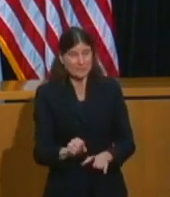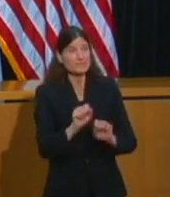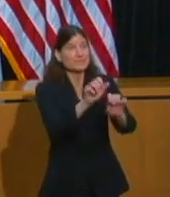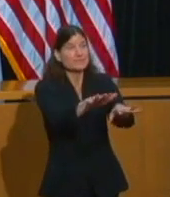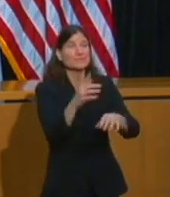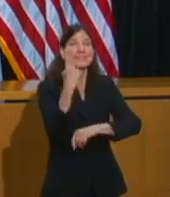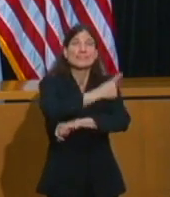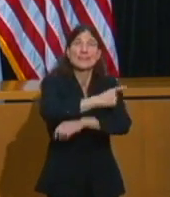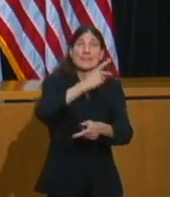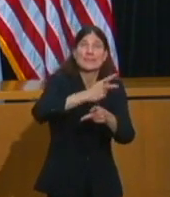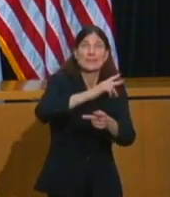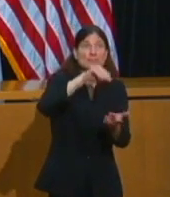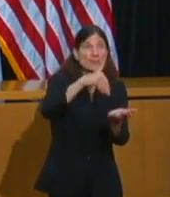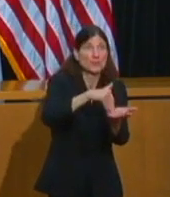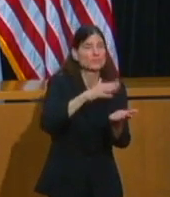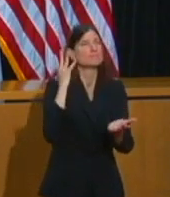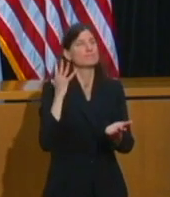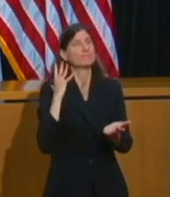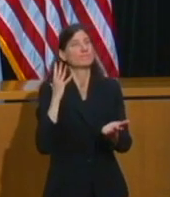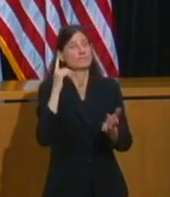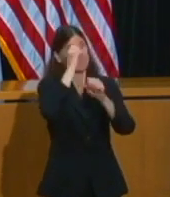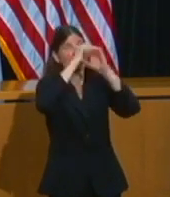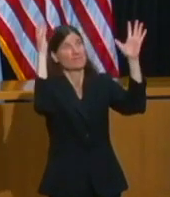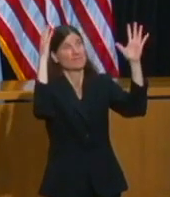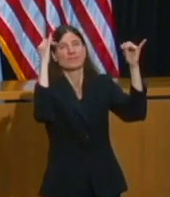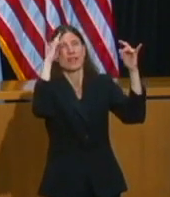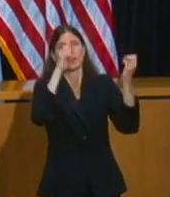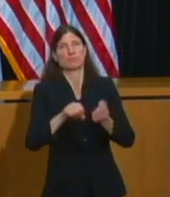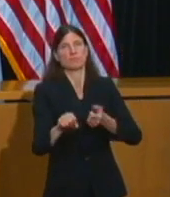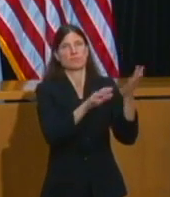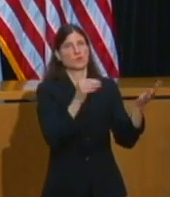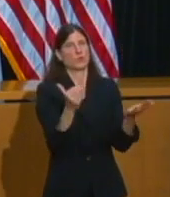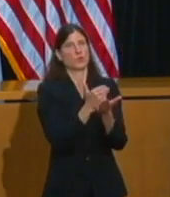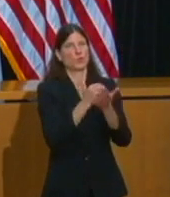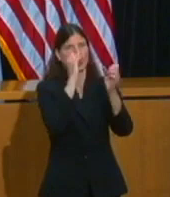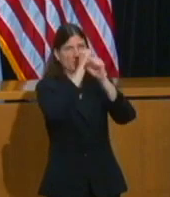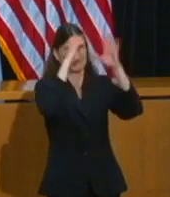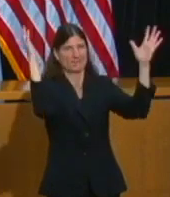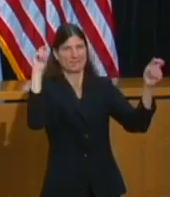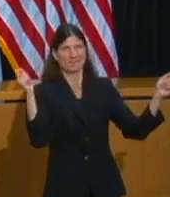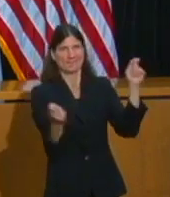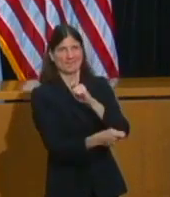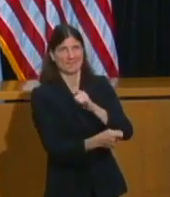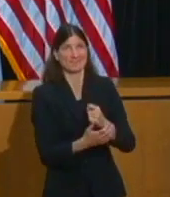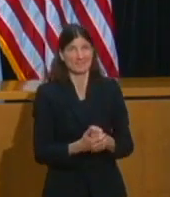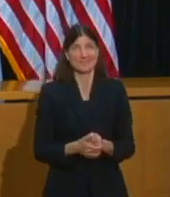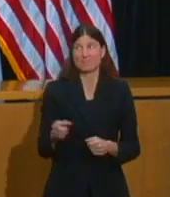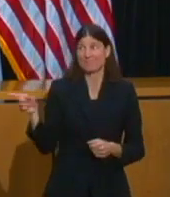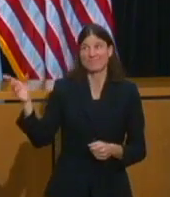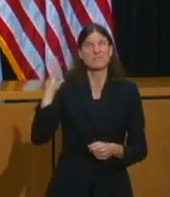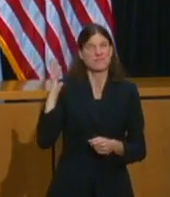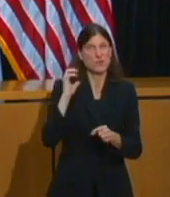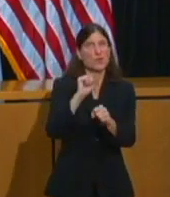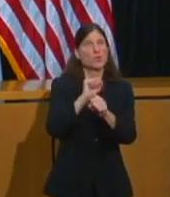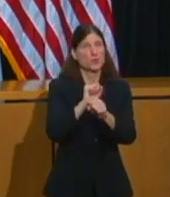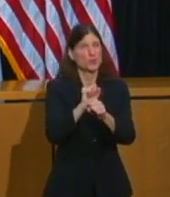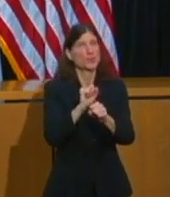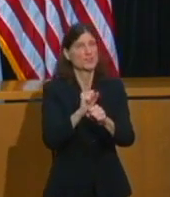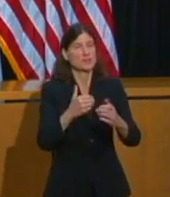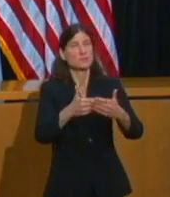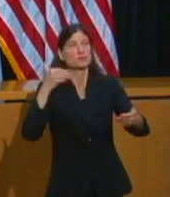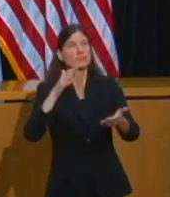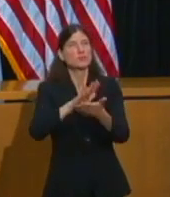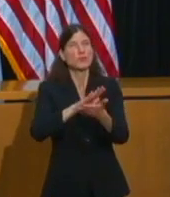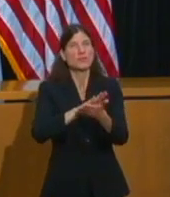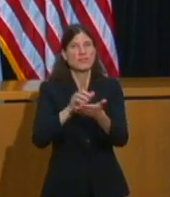preschool teacher, I want to acknowledge how hard this will be for both our educators and our families. Some examples of the